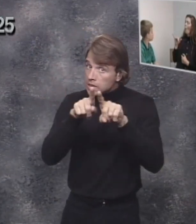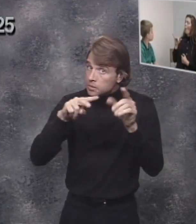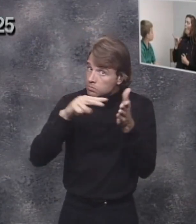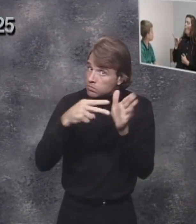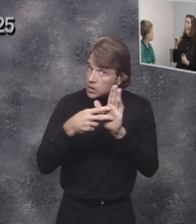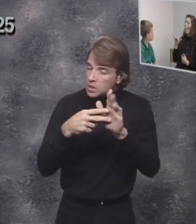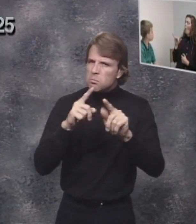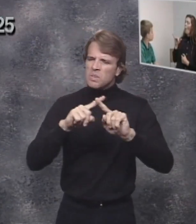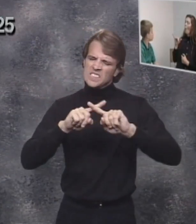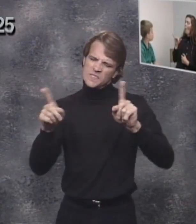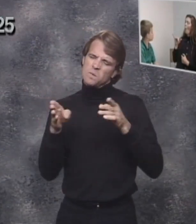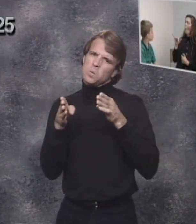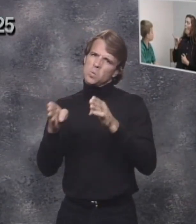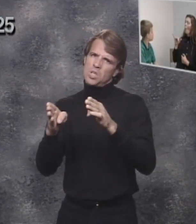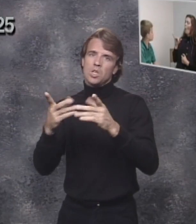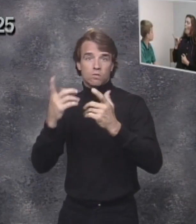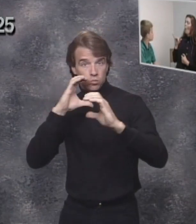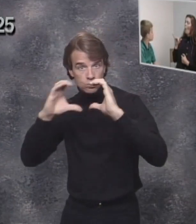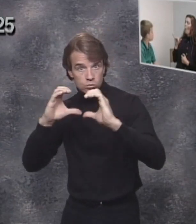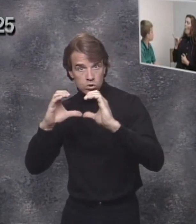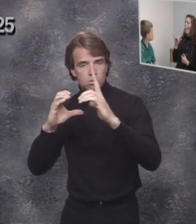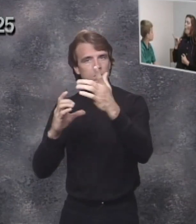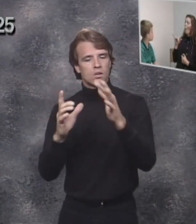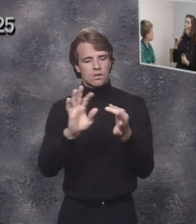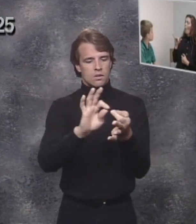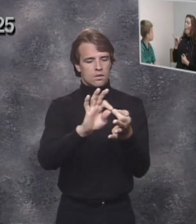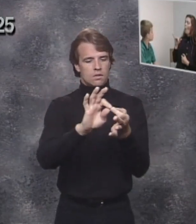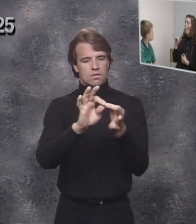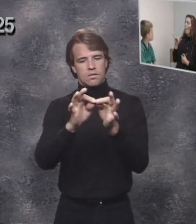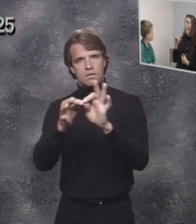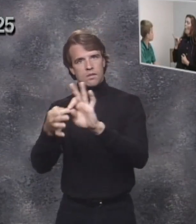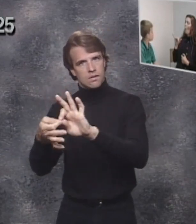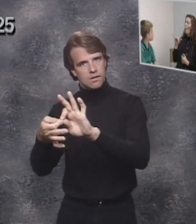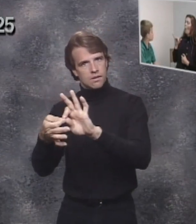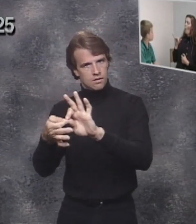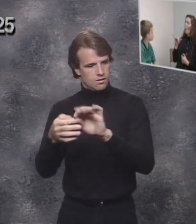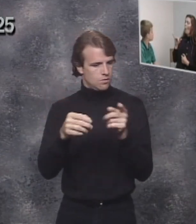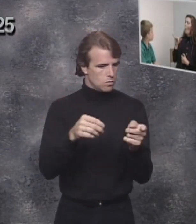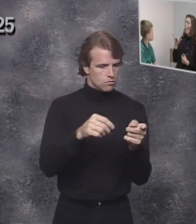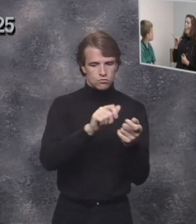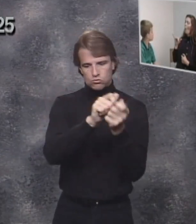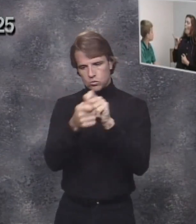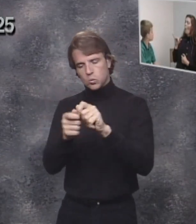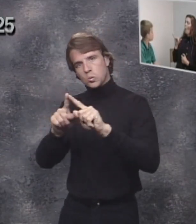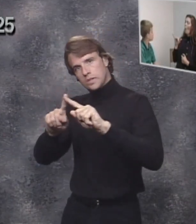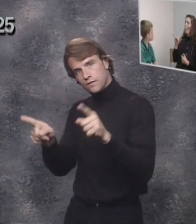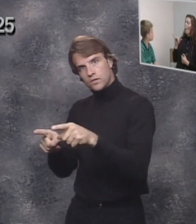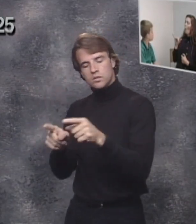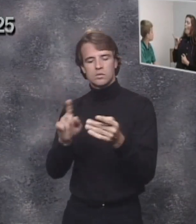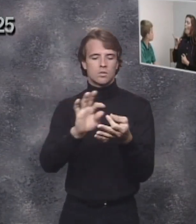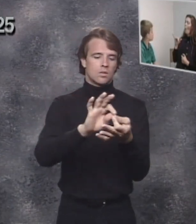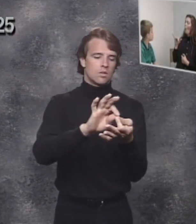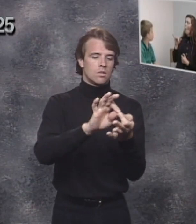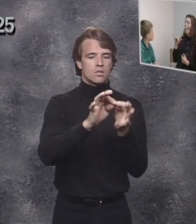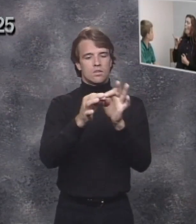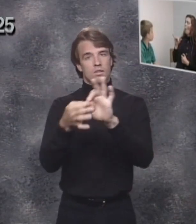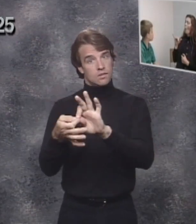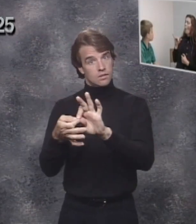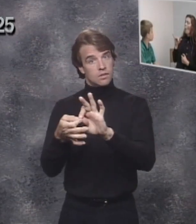words and express them in a different way, expressing the same meaning in a different communication mode. One to